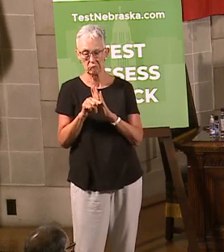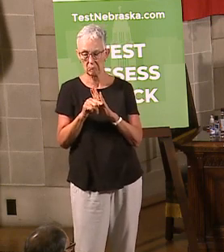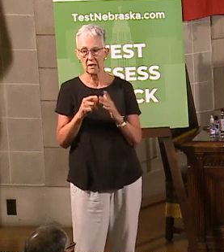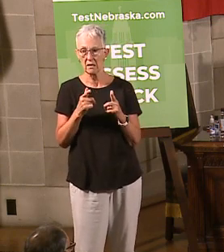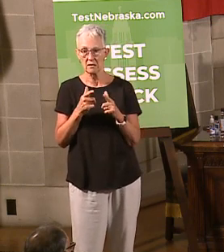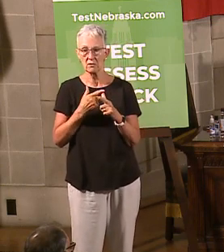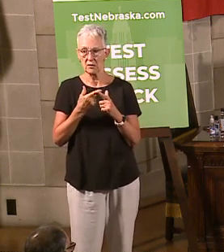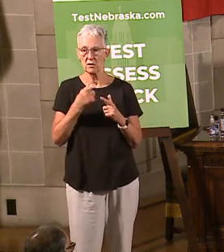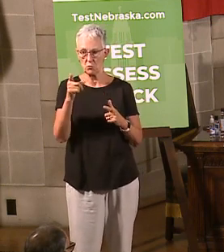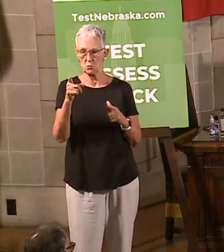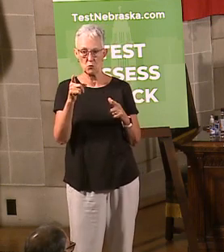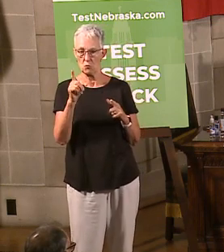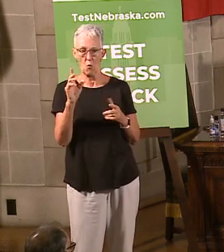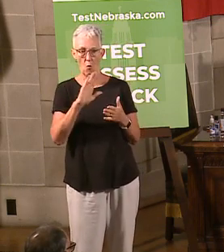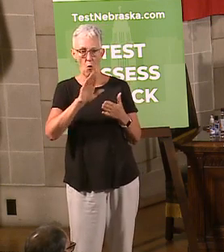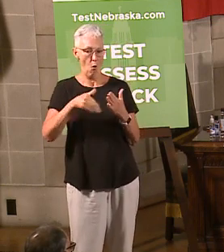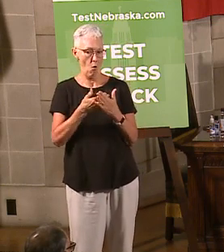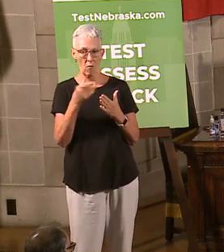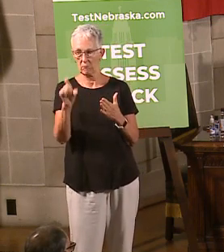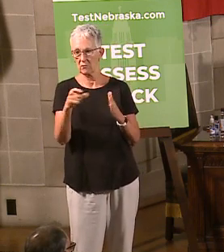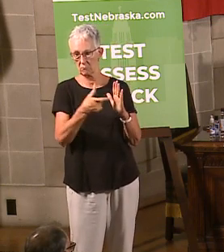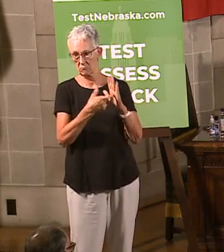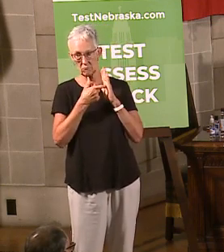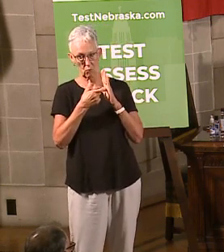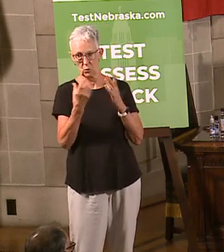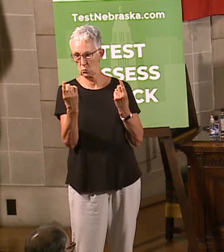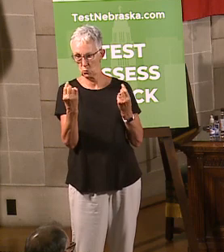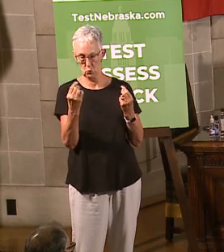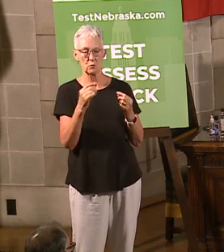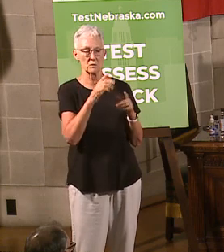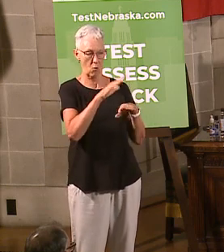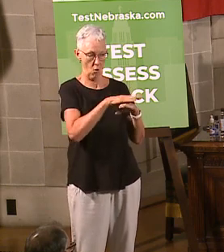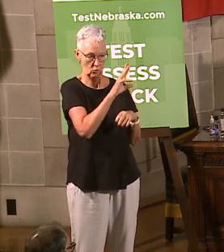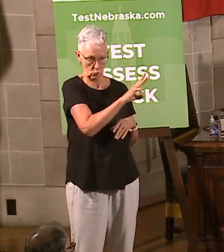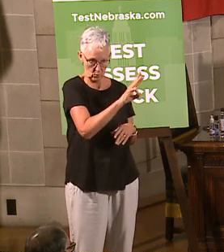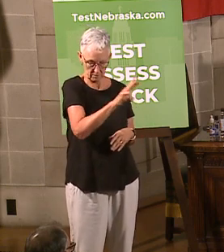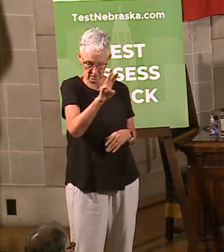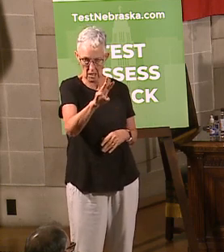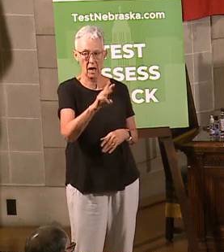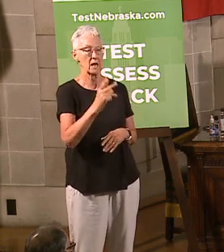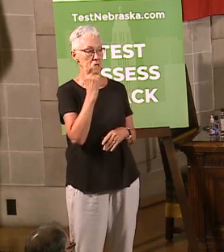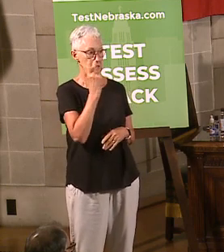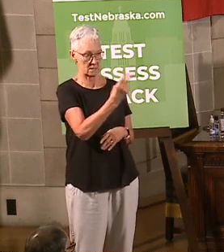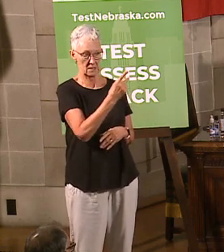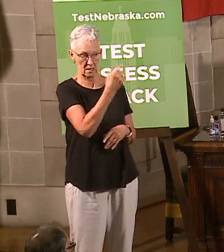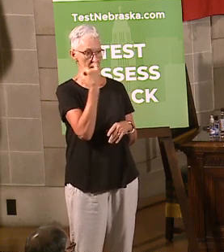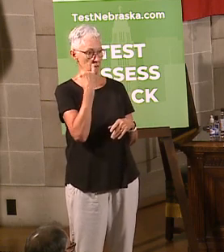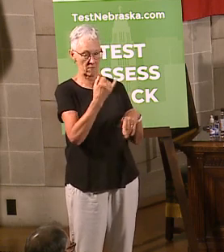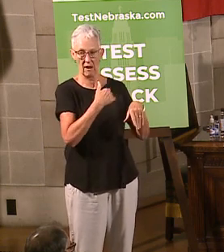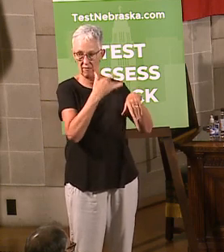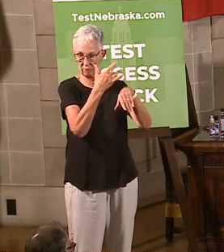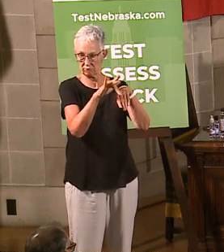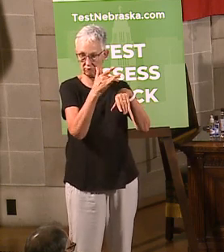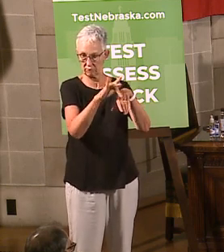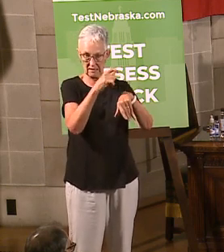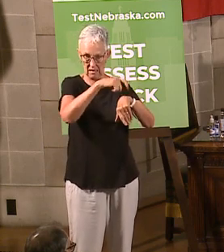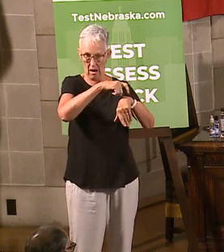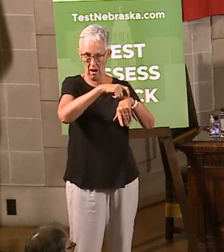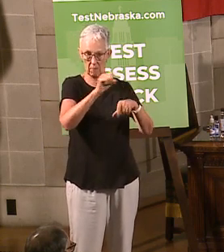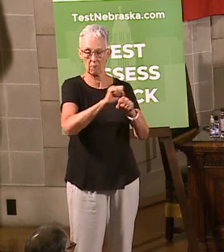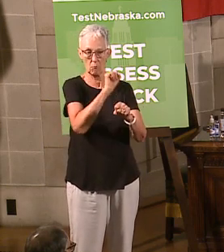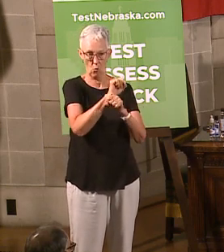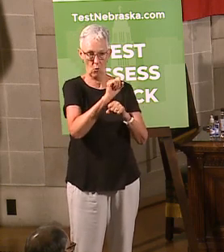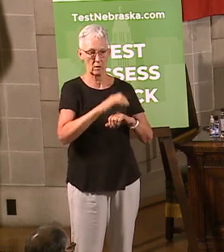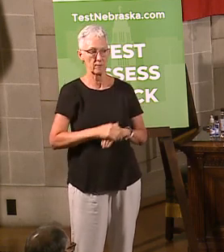get a scheduled time to come in and get tested. So go look for that scheduling slot if you're in one of those cities. That'll be going on. In Omaha, we're still